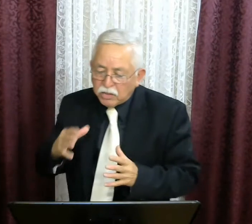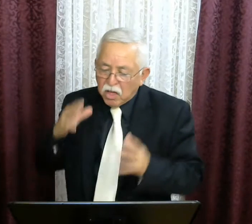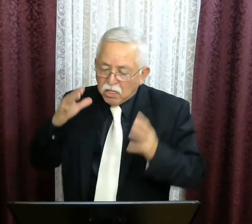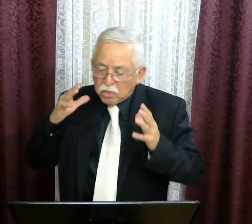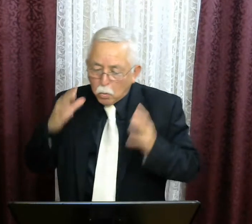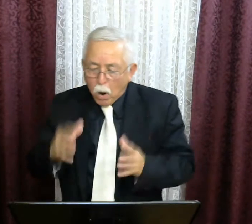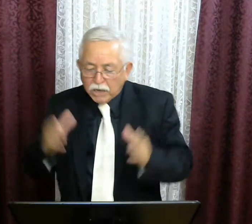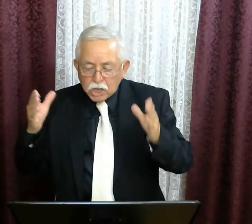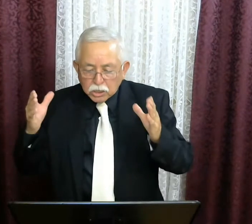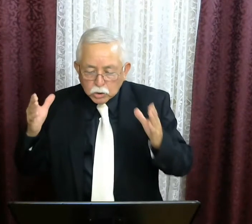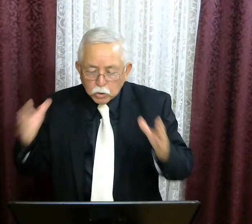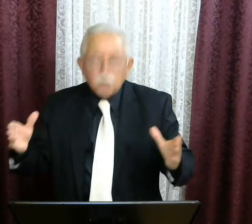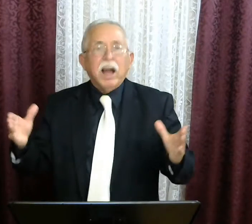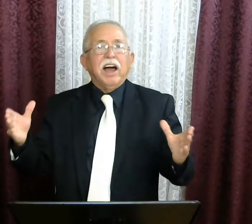the one true God.